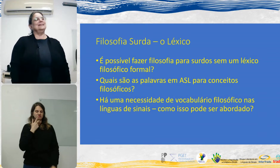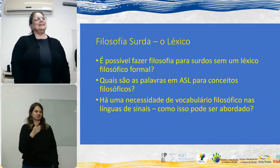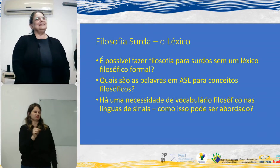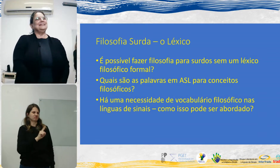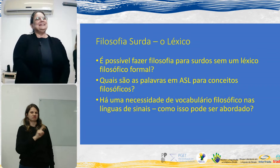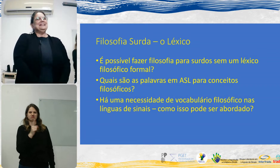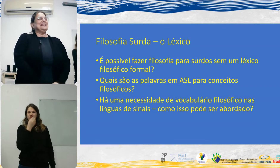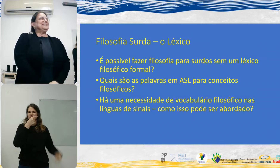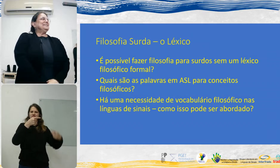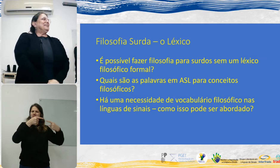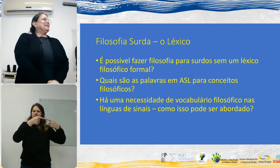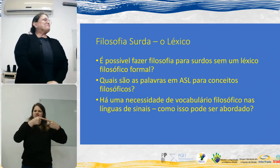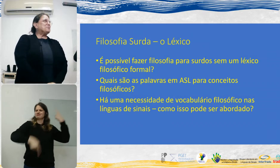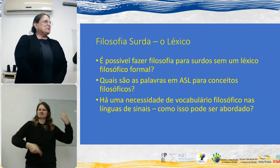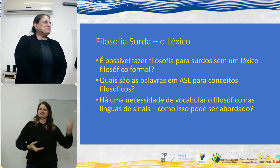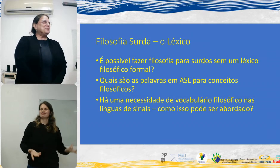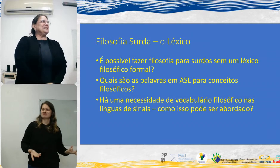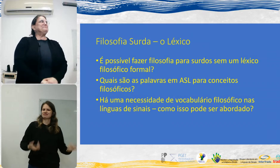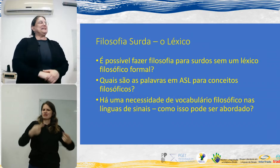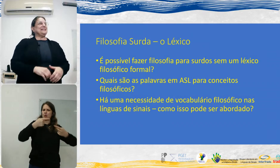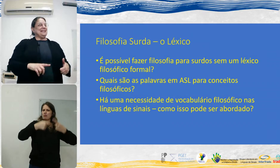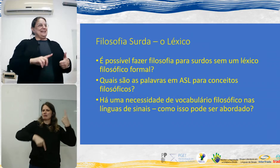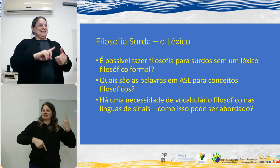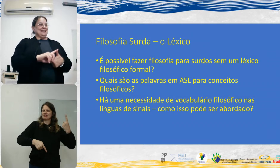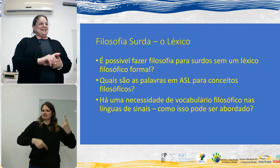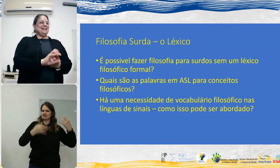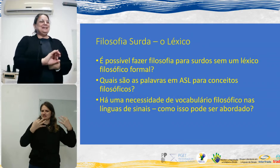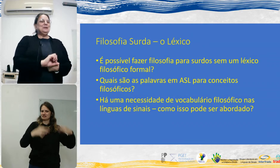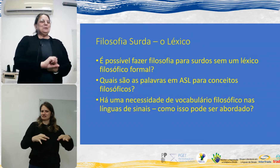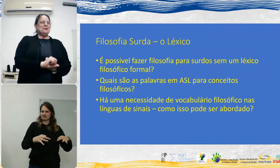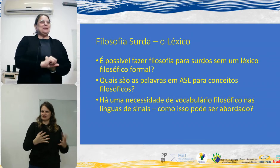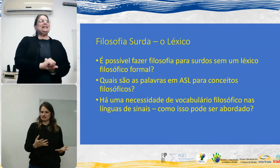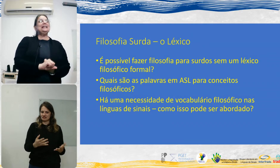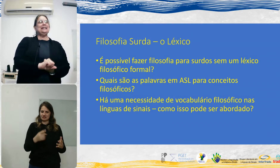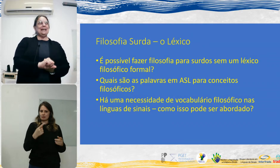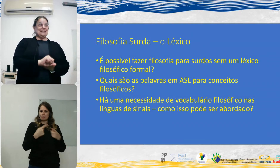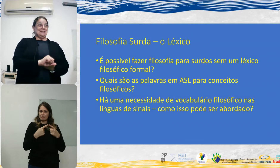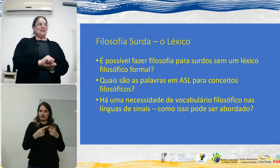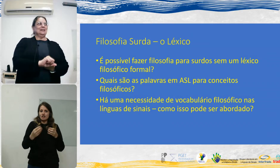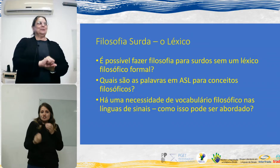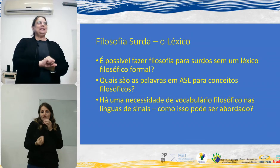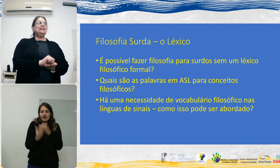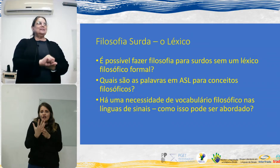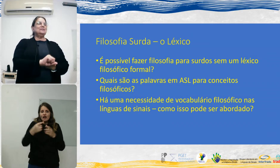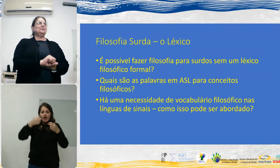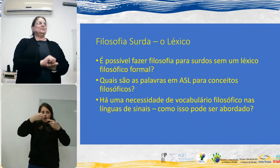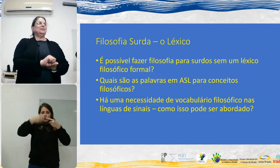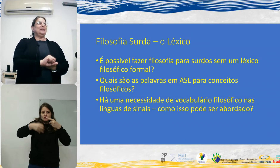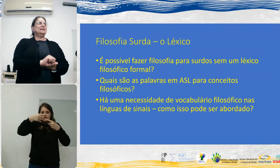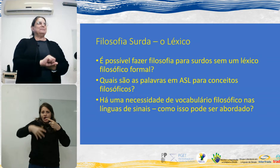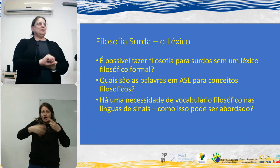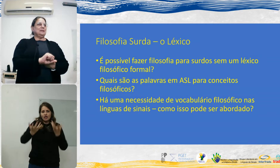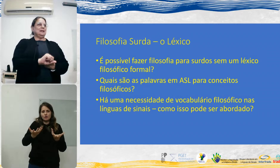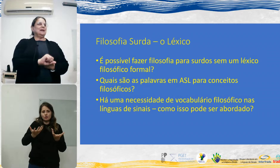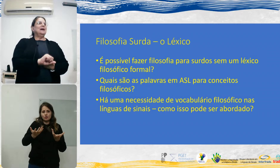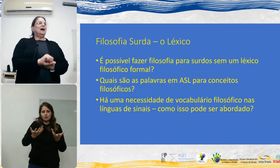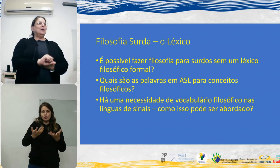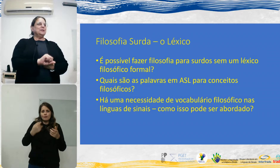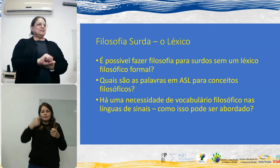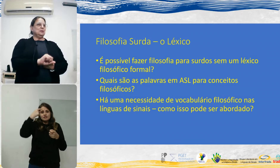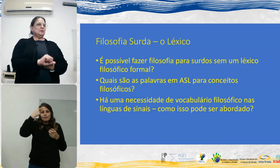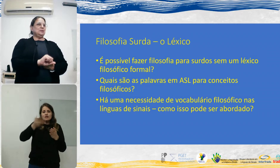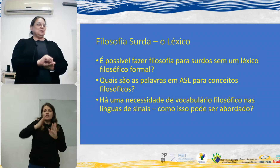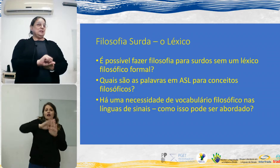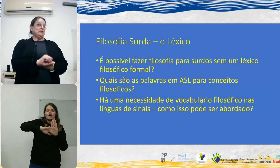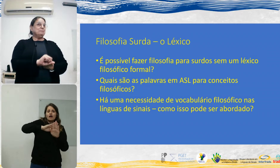that's not appropriate, because A, we're creating a lexicon. We need to think about like how